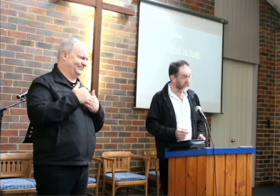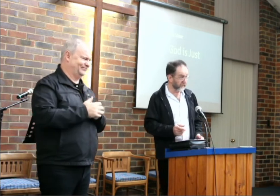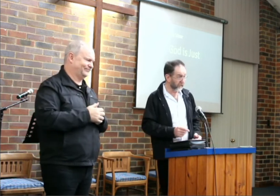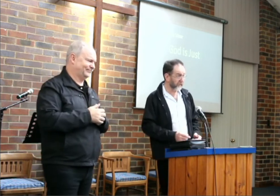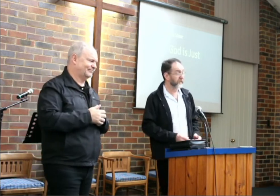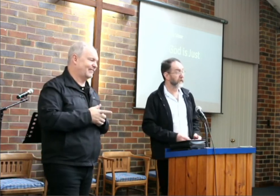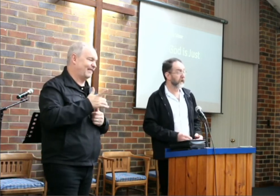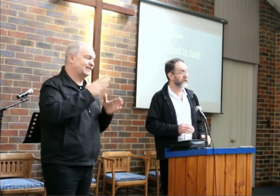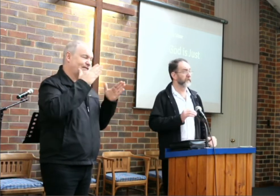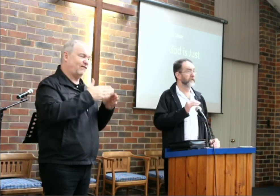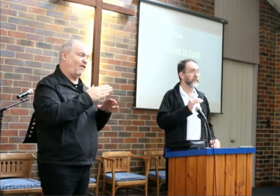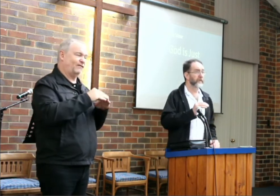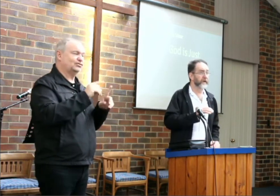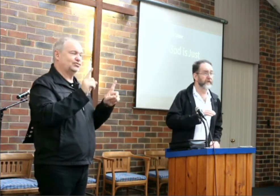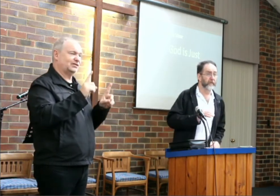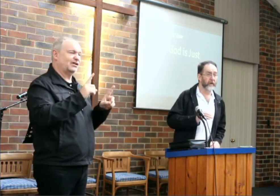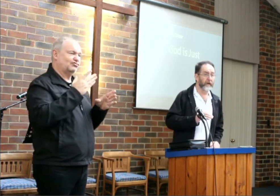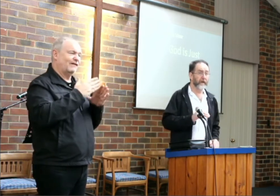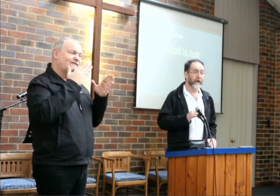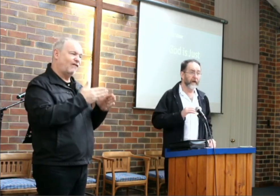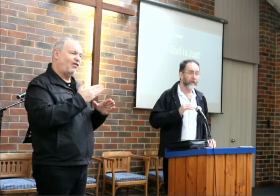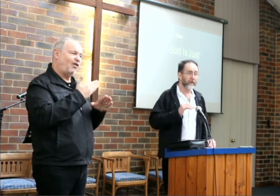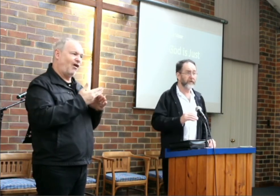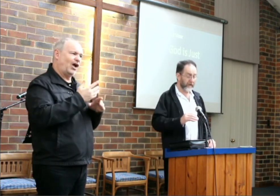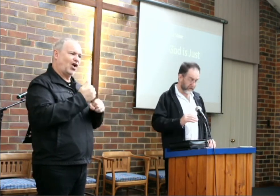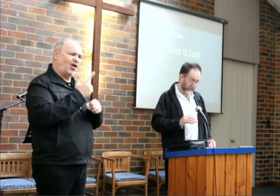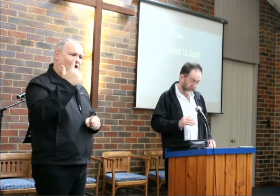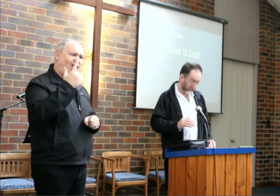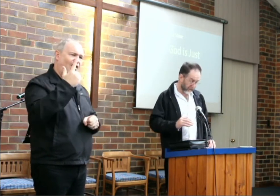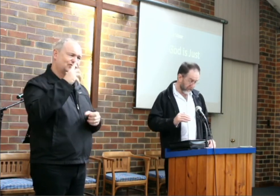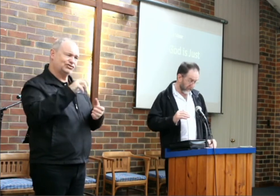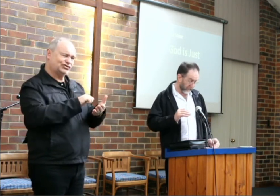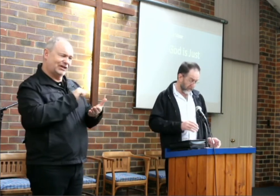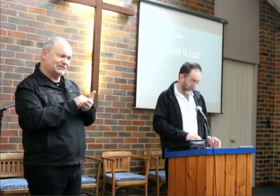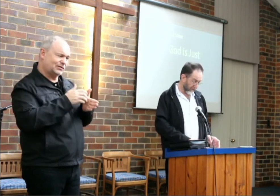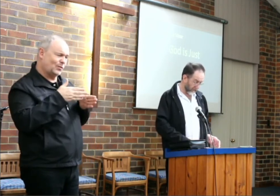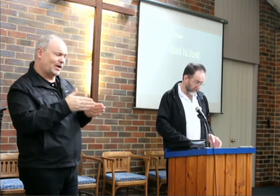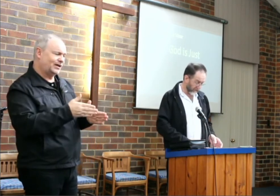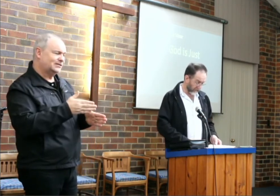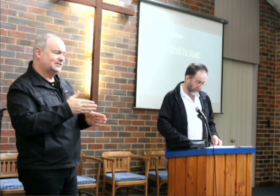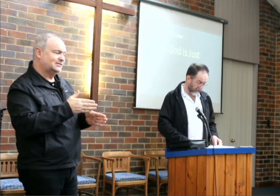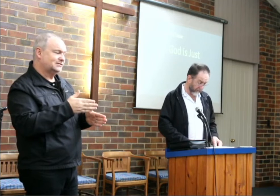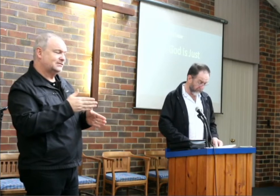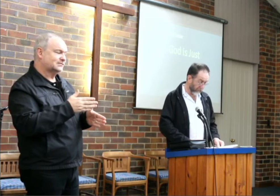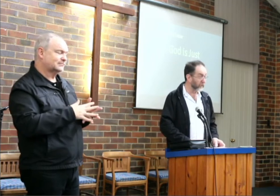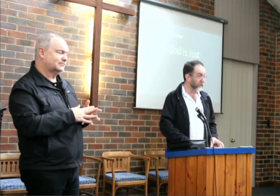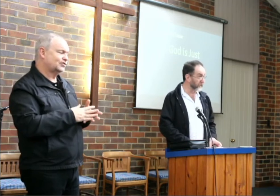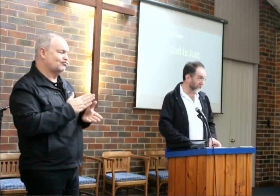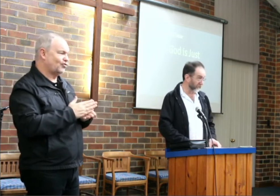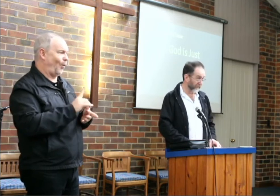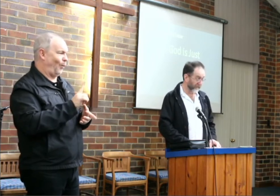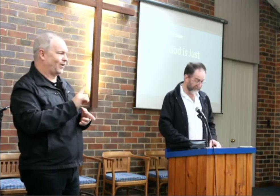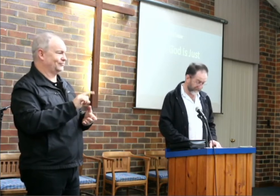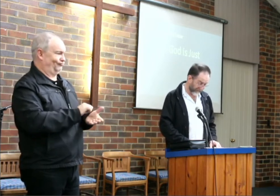And that's the focus of today. That's the real focus that I'm looking at. How God's justice is what we